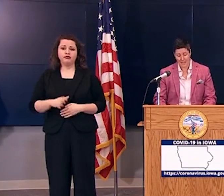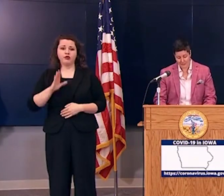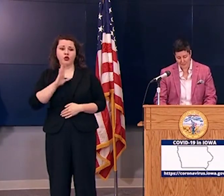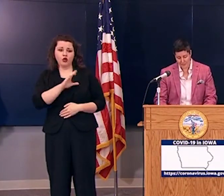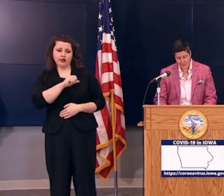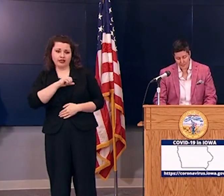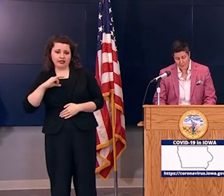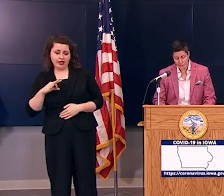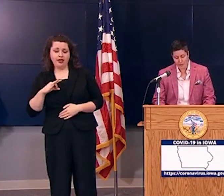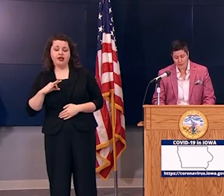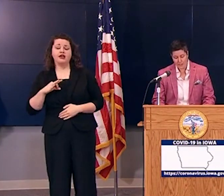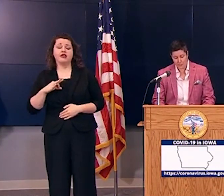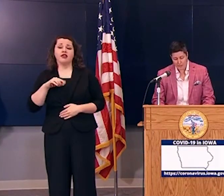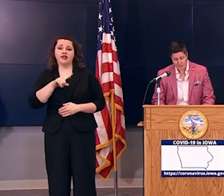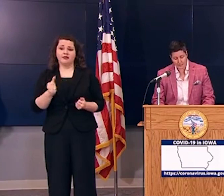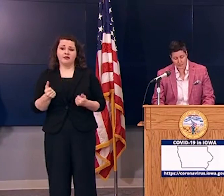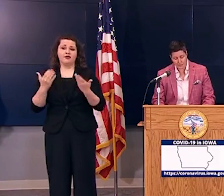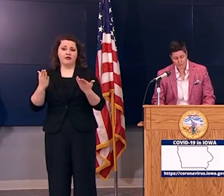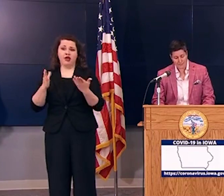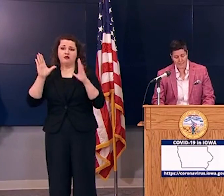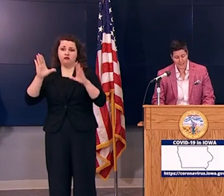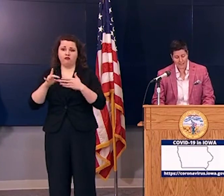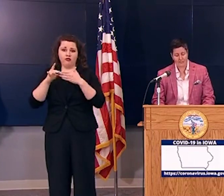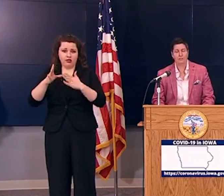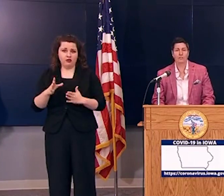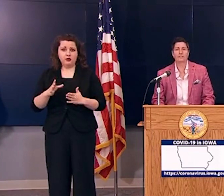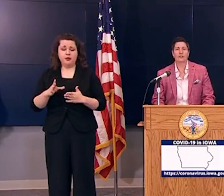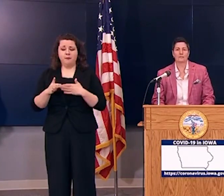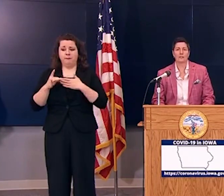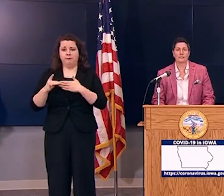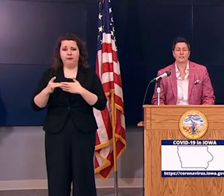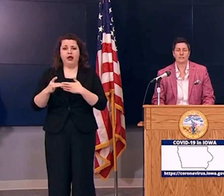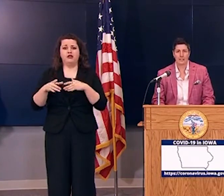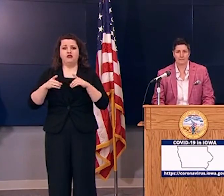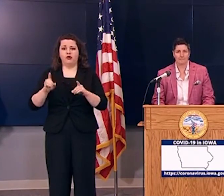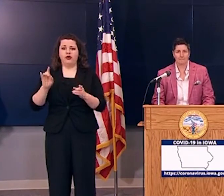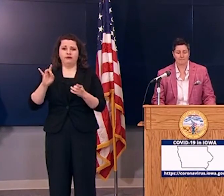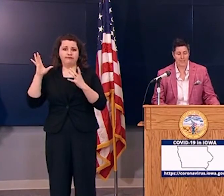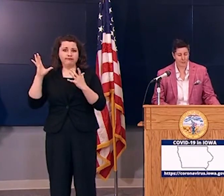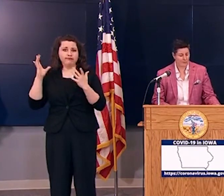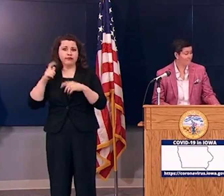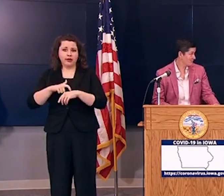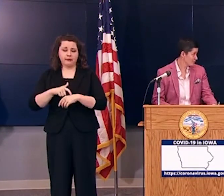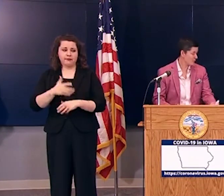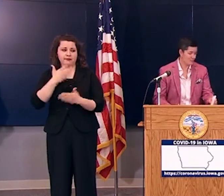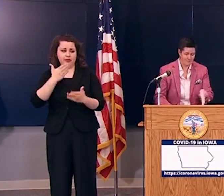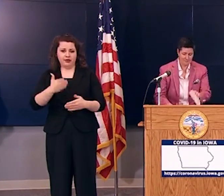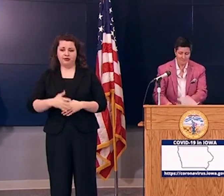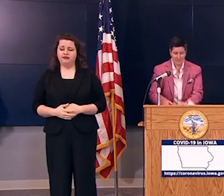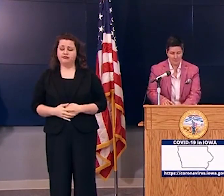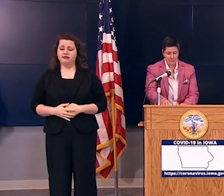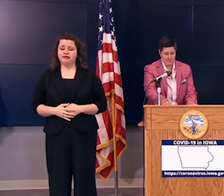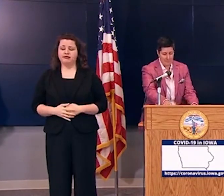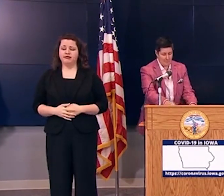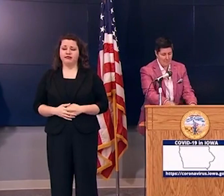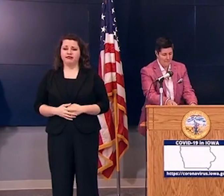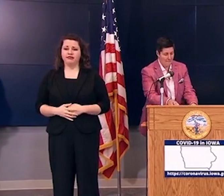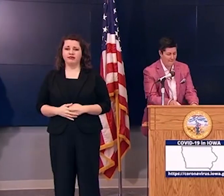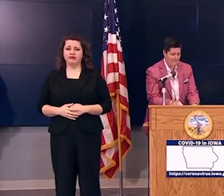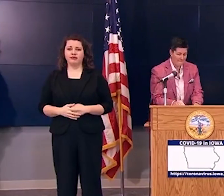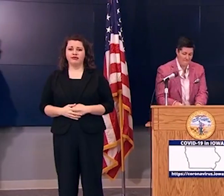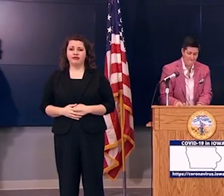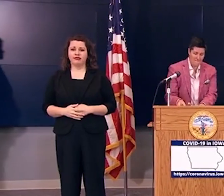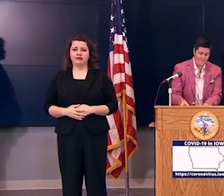her staff who have provided tremendous leadership and guidance during this unprecedented time. Thank you. Thank you, Governor.